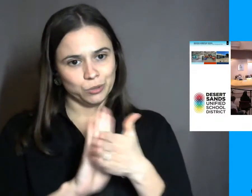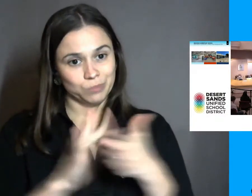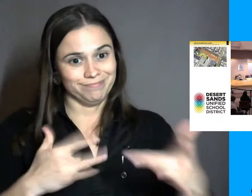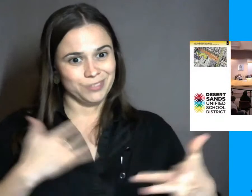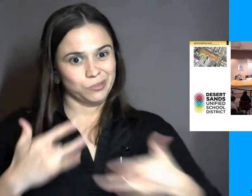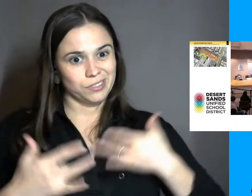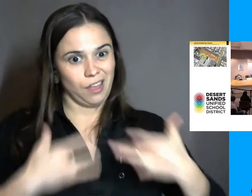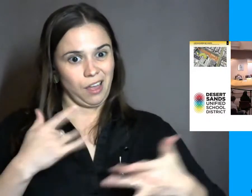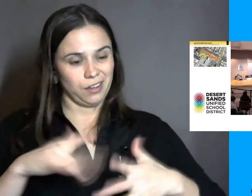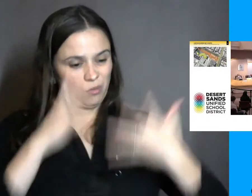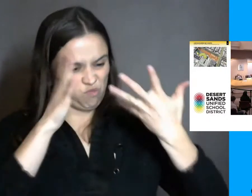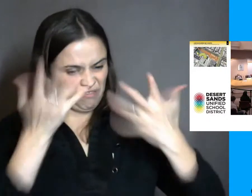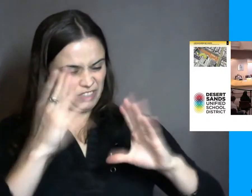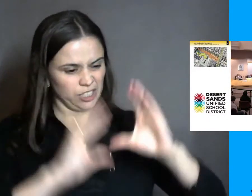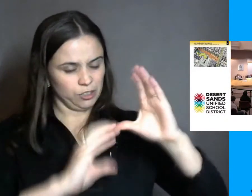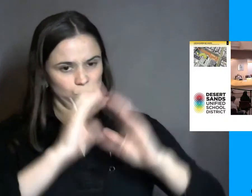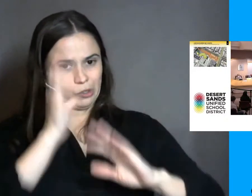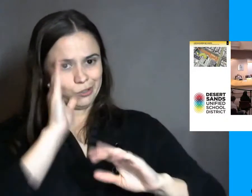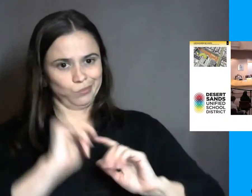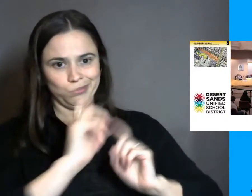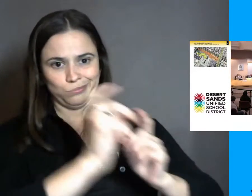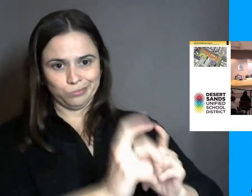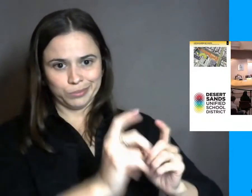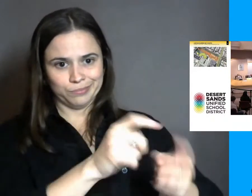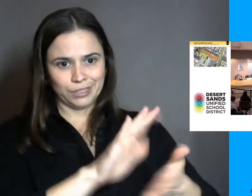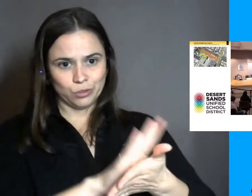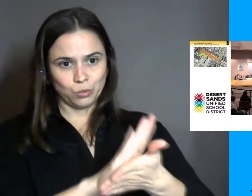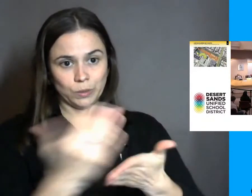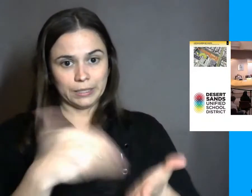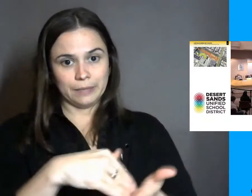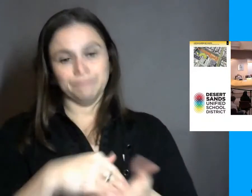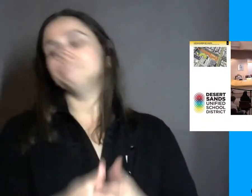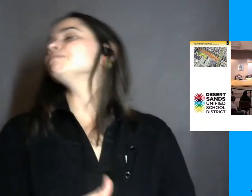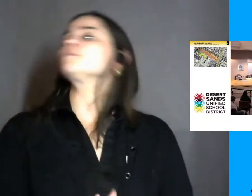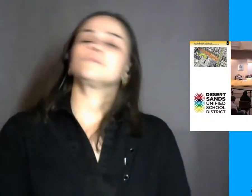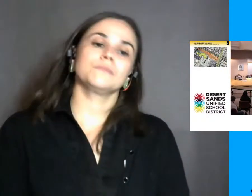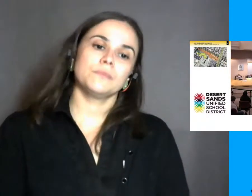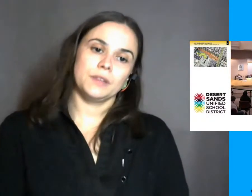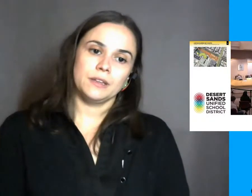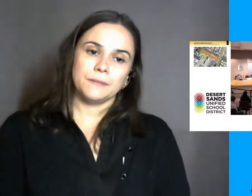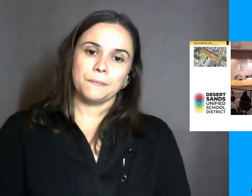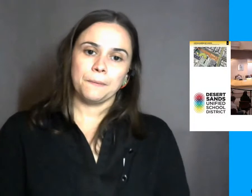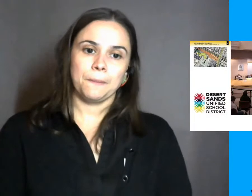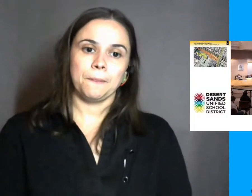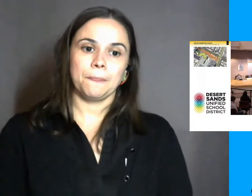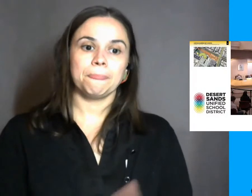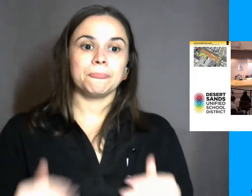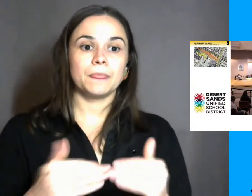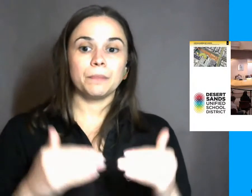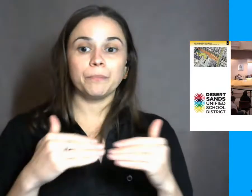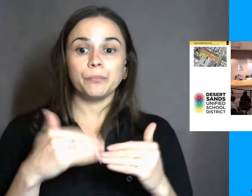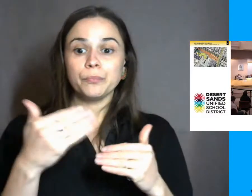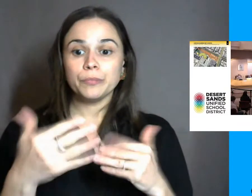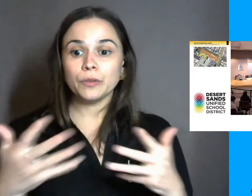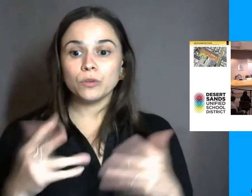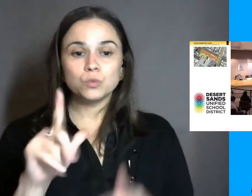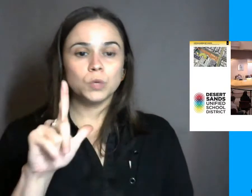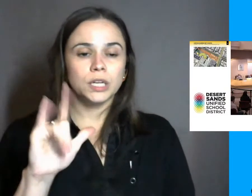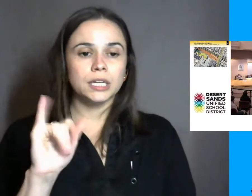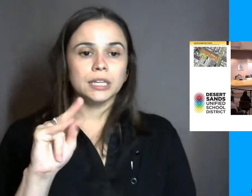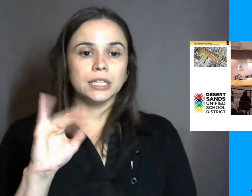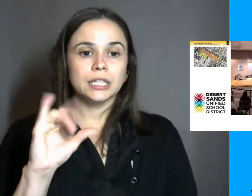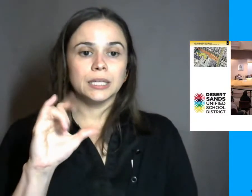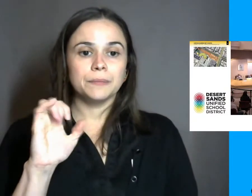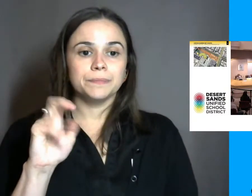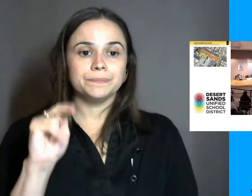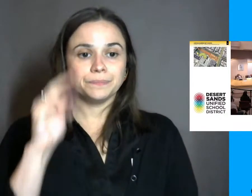again. So moving on to Lincoln Elementary School. Lincoln Elementary School, there you can see we have, is similar to Kennedy, which we